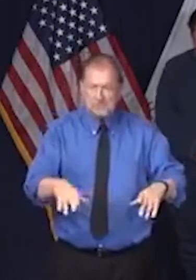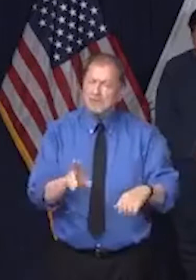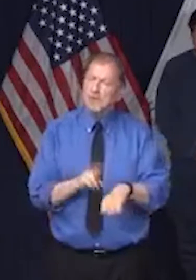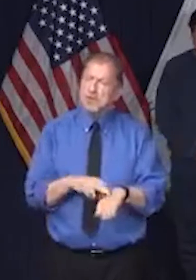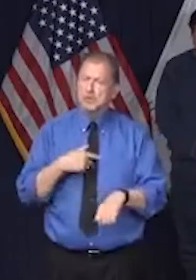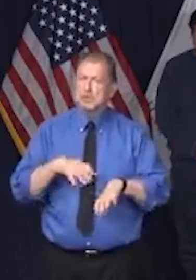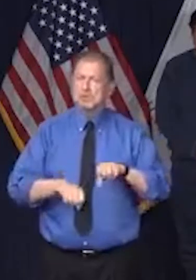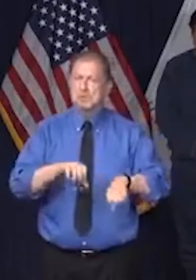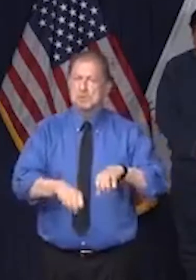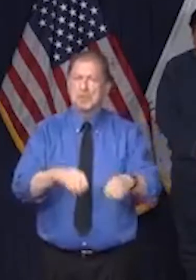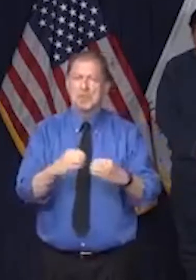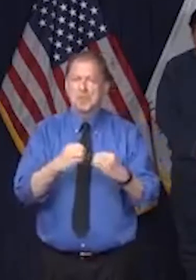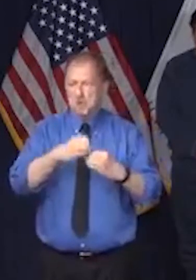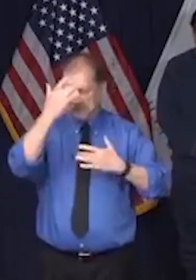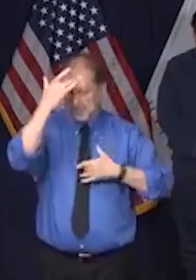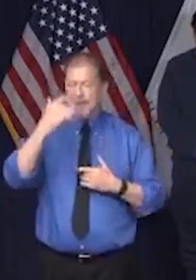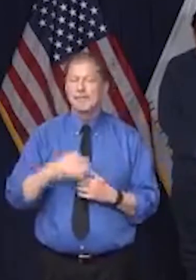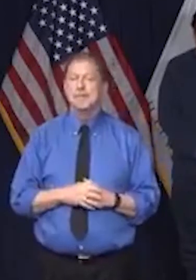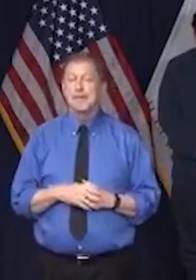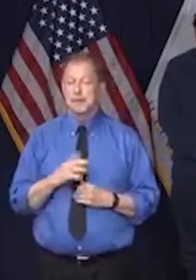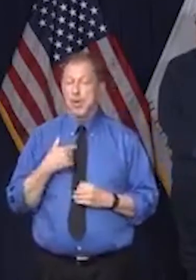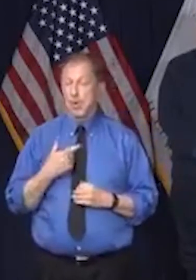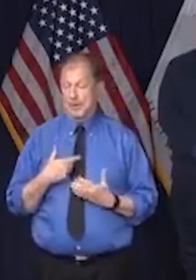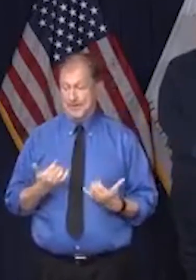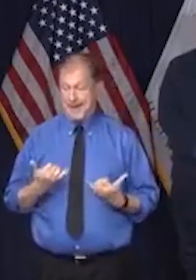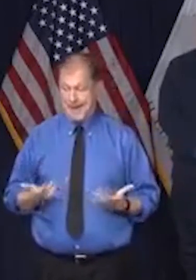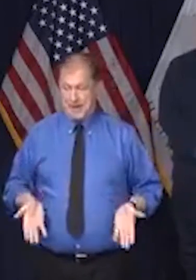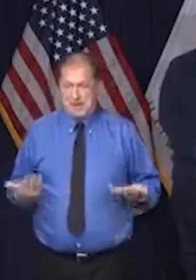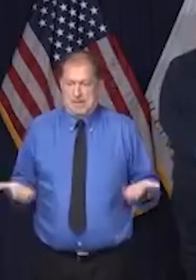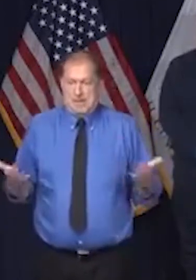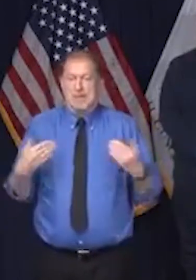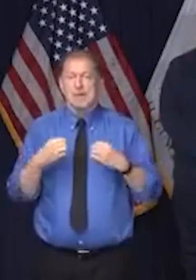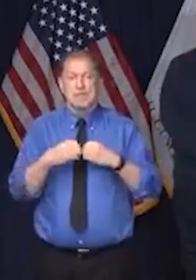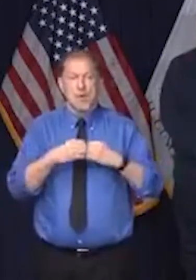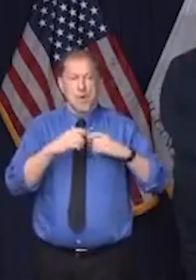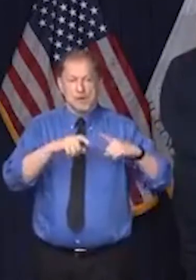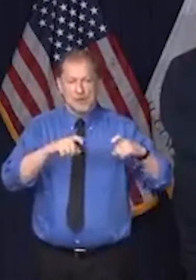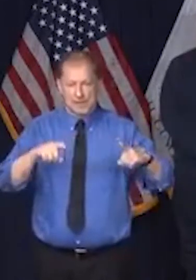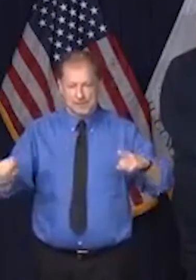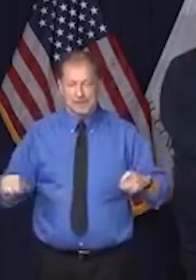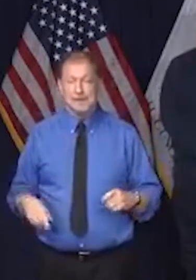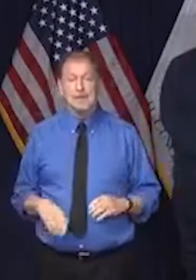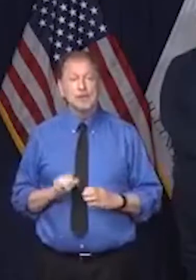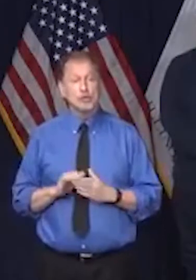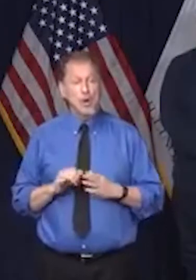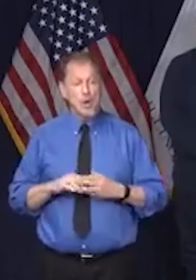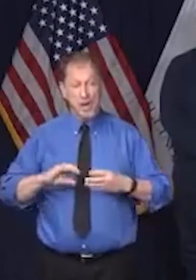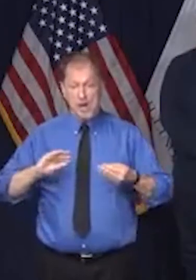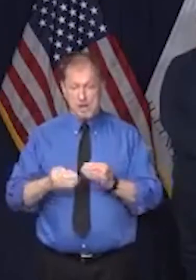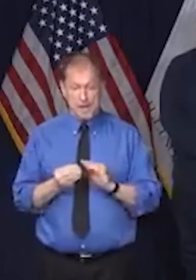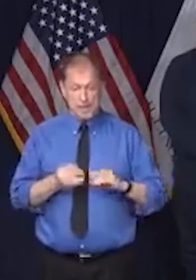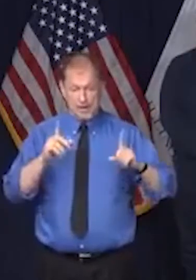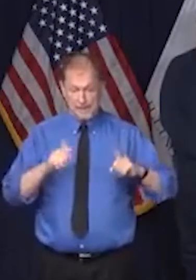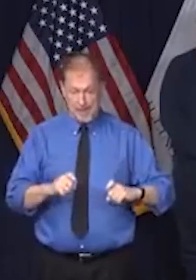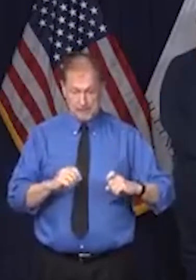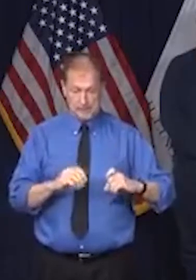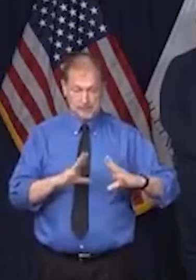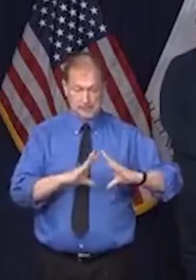to increase our amount of testing. So if the denominator, if you will, of total people being tested is